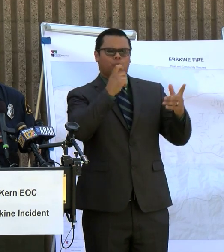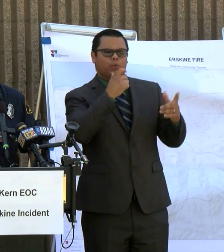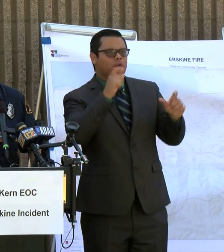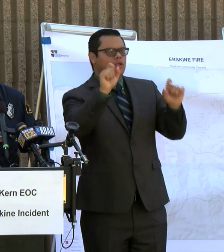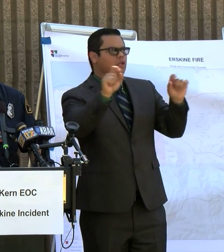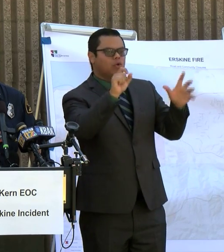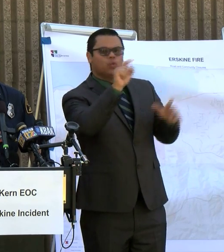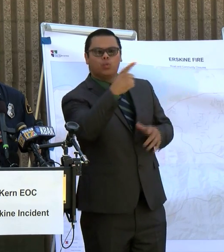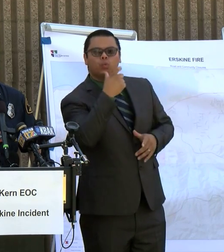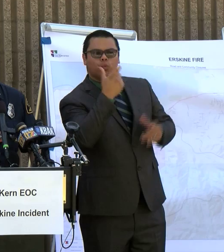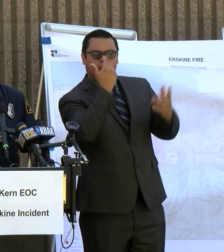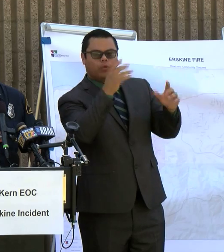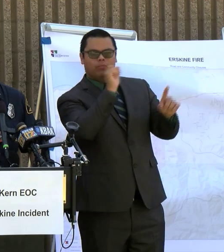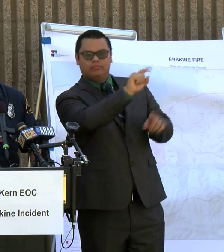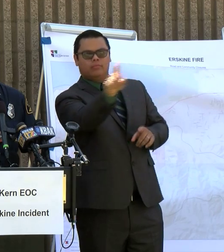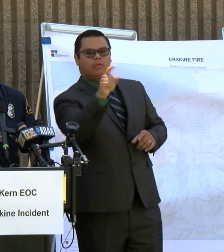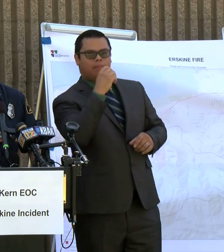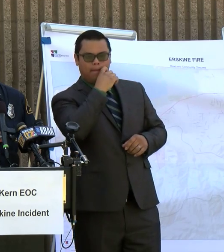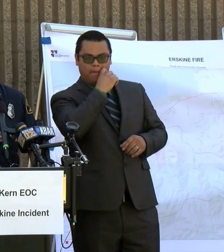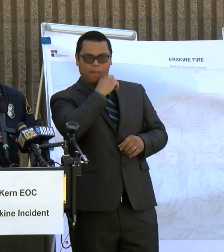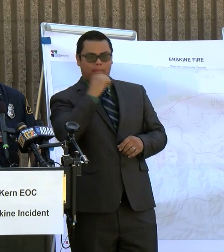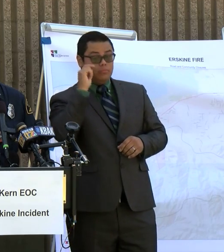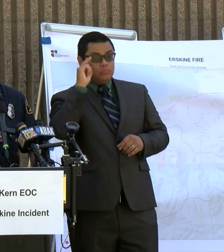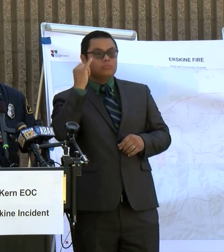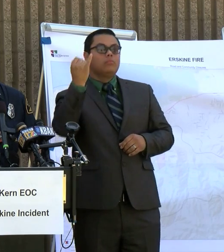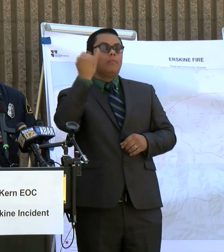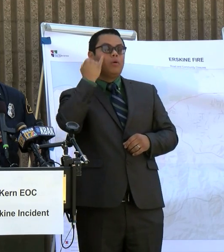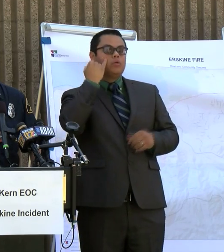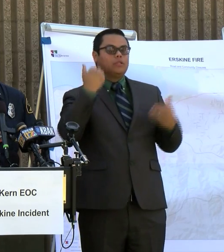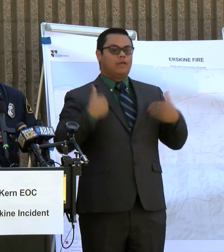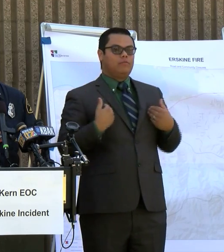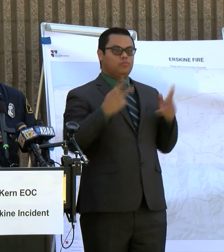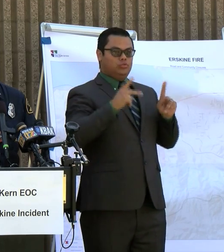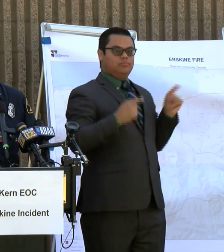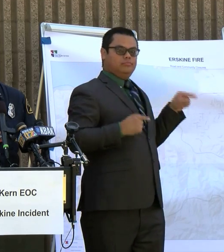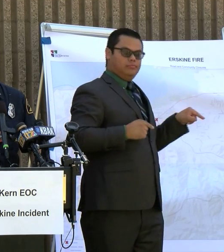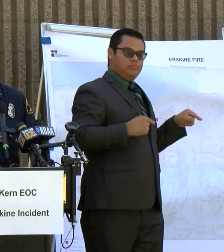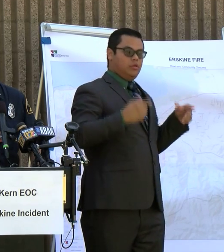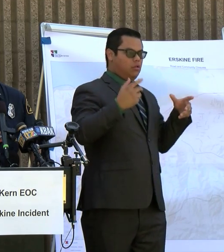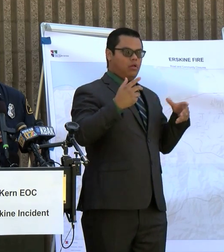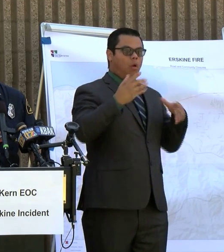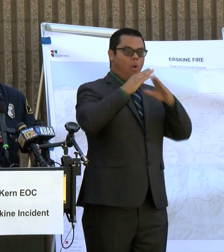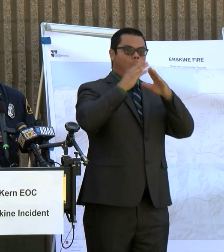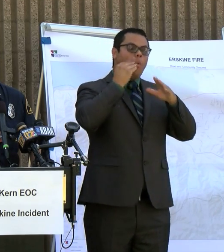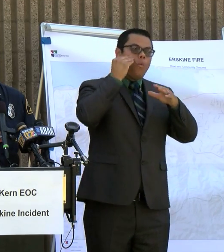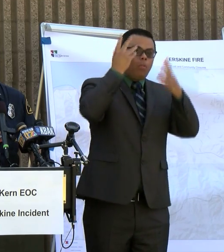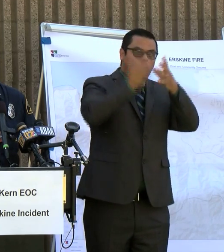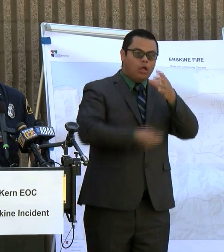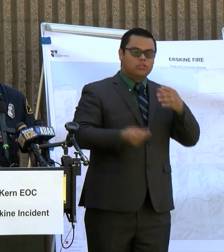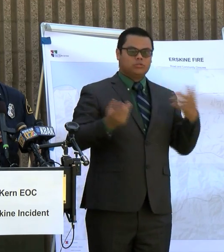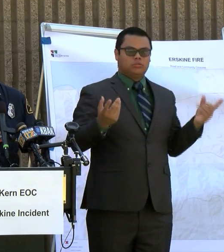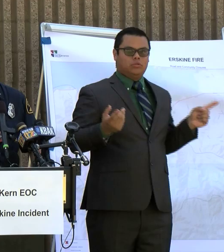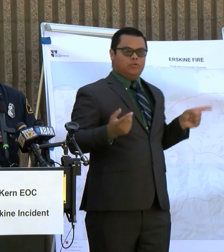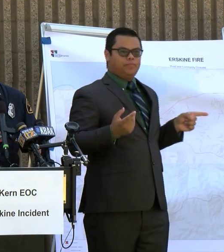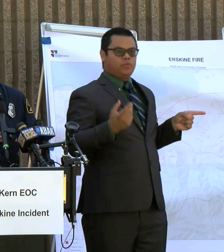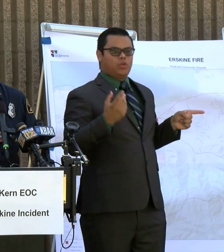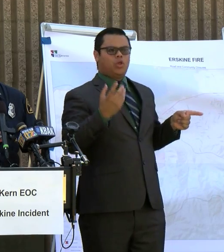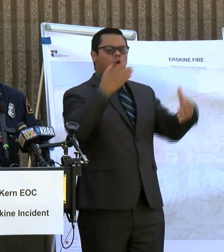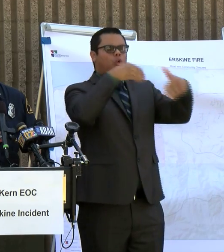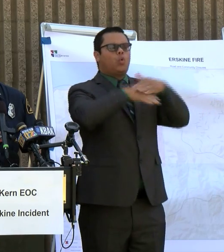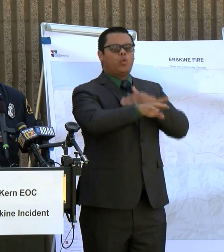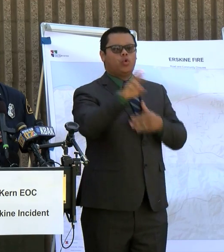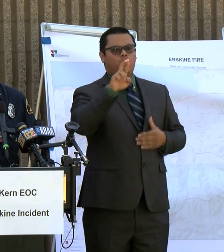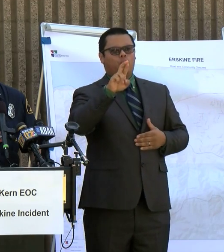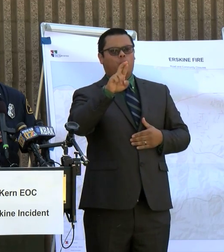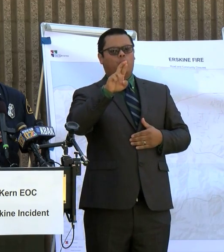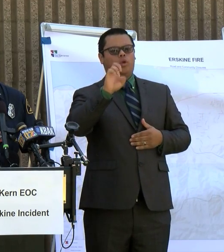this question to, but if there's a resident up there who has lost their home, when they go to that recovery center, what happens there